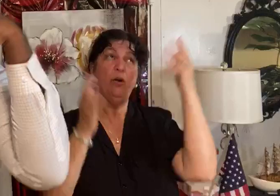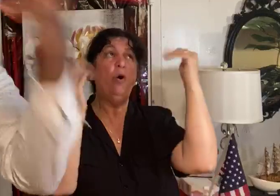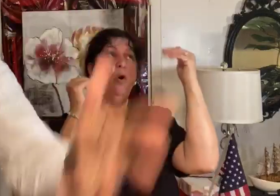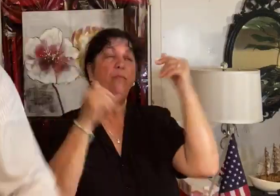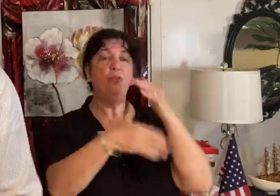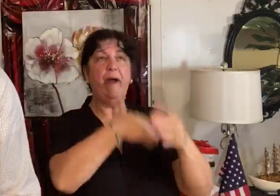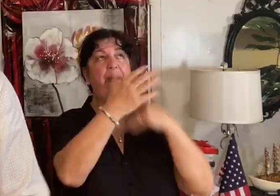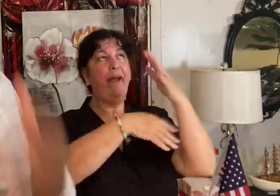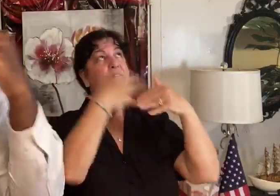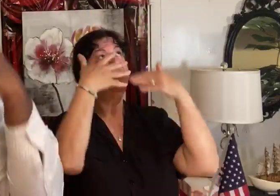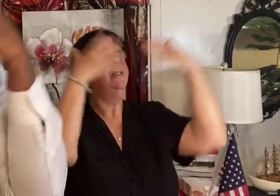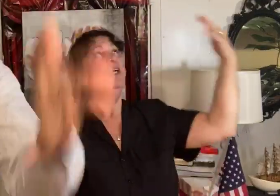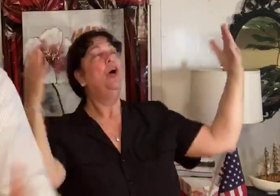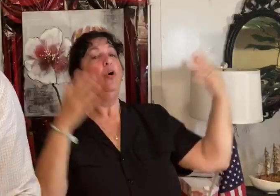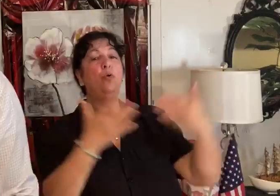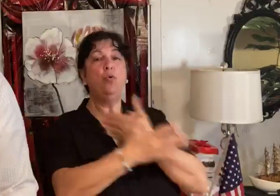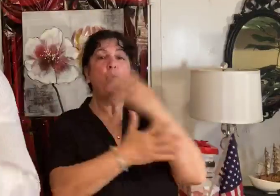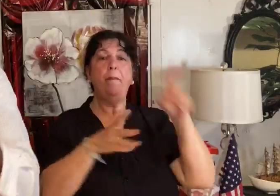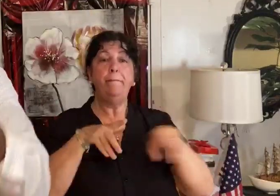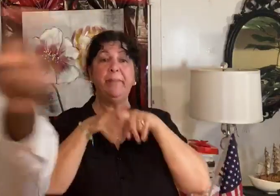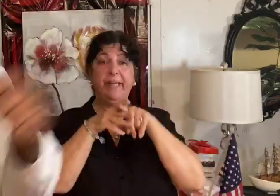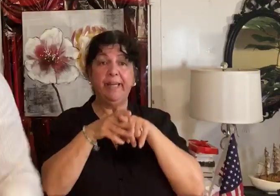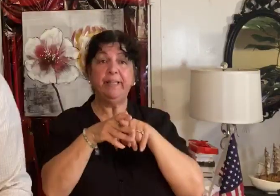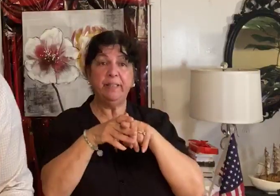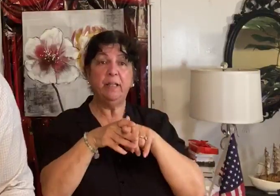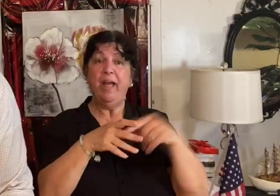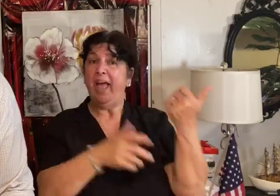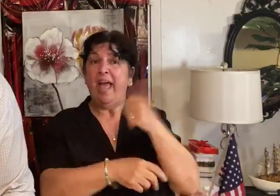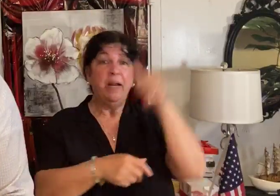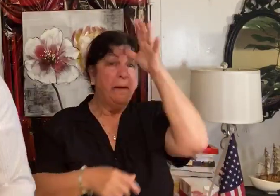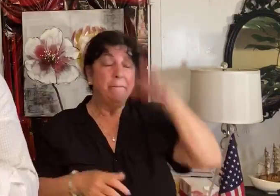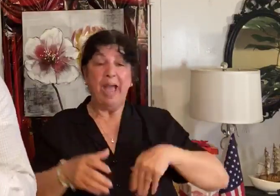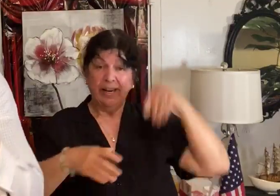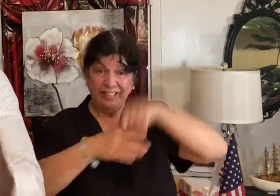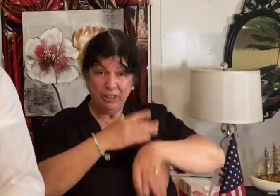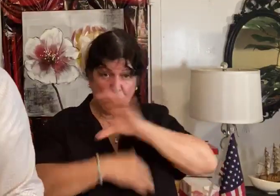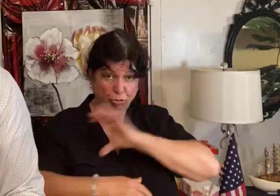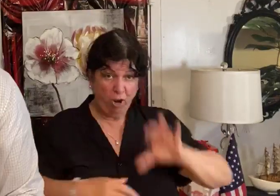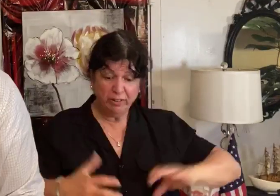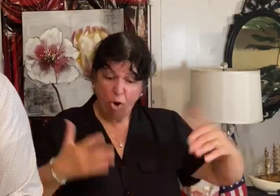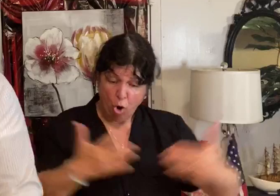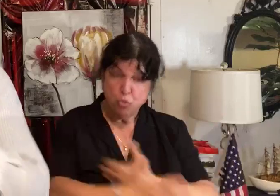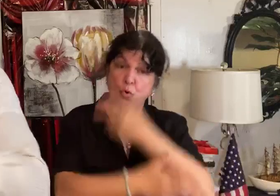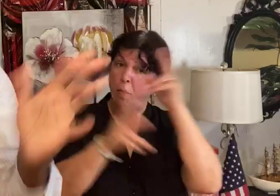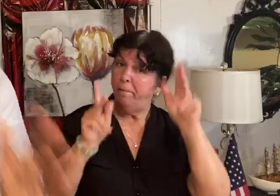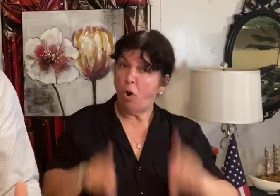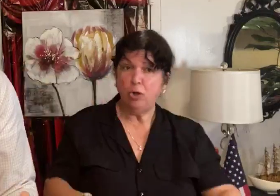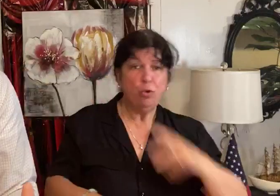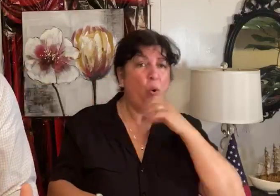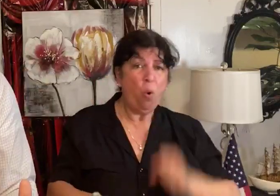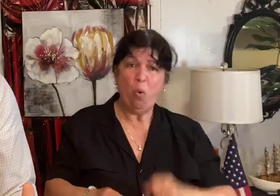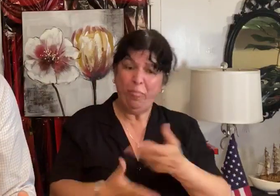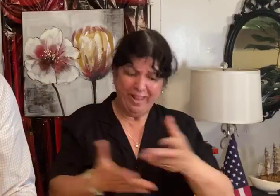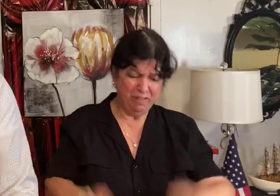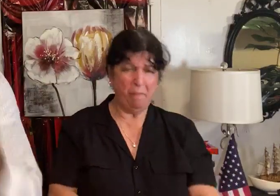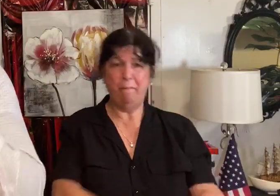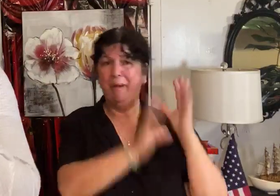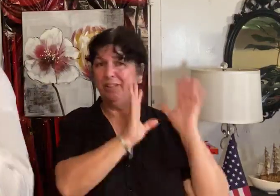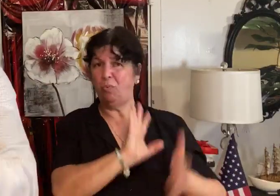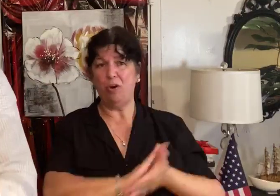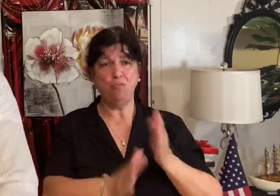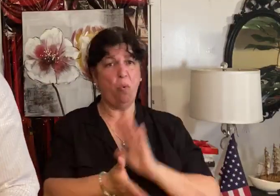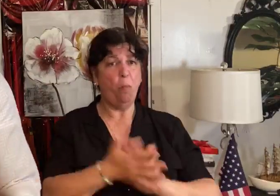A new beginning. A new life. Therefore, if any man be in Christ, he is a new creature. Old things passed